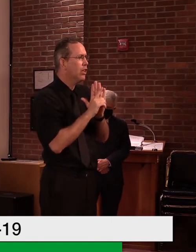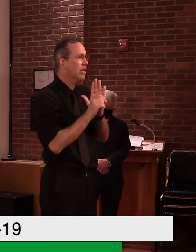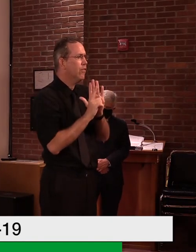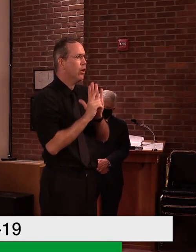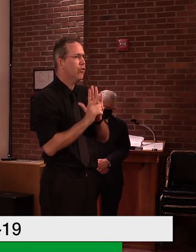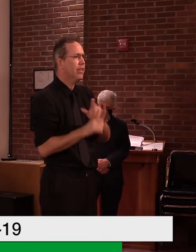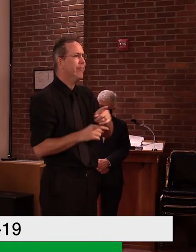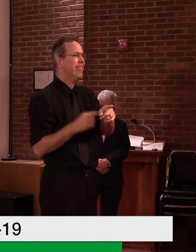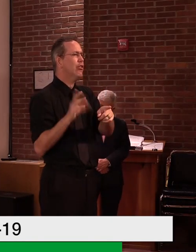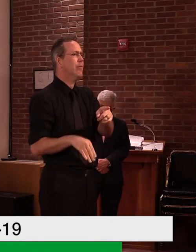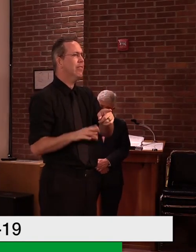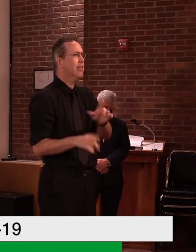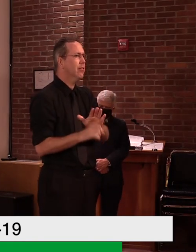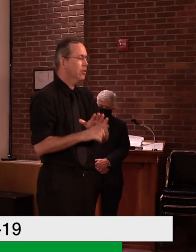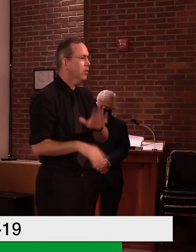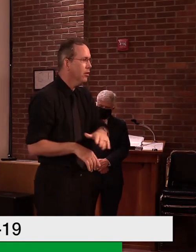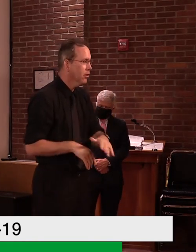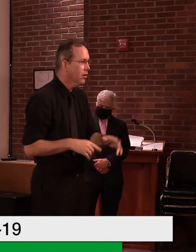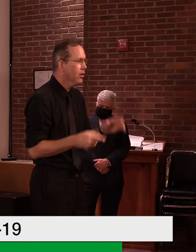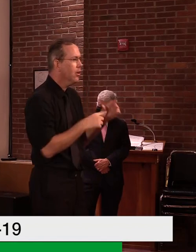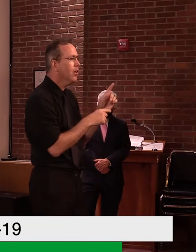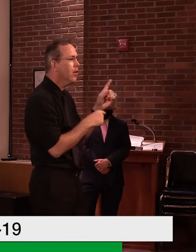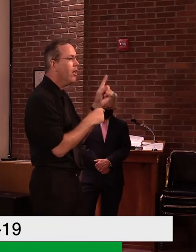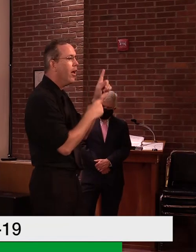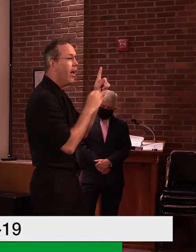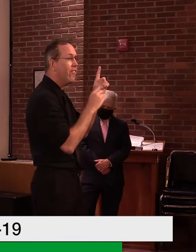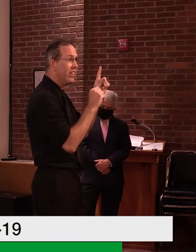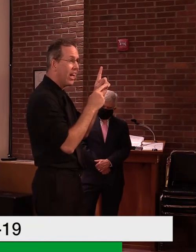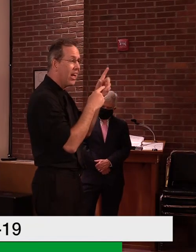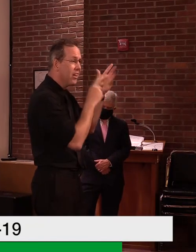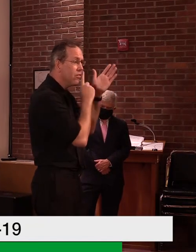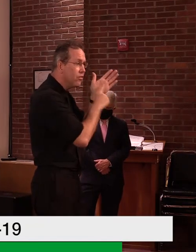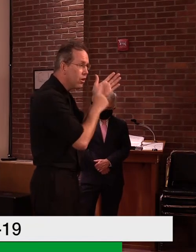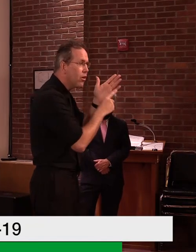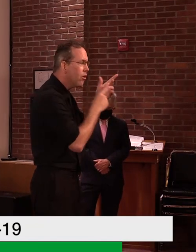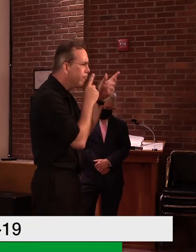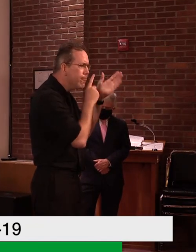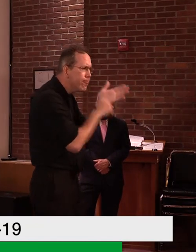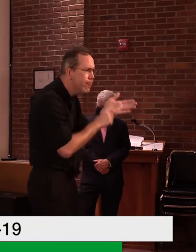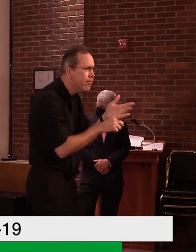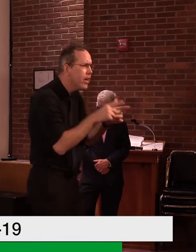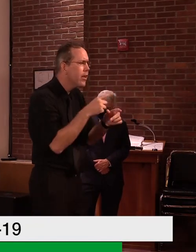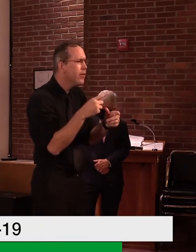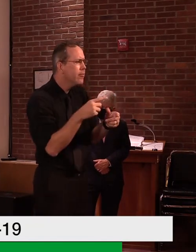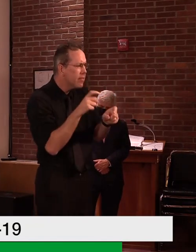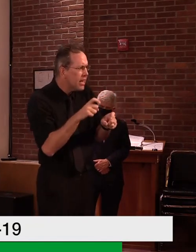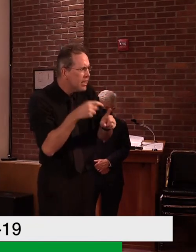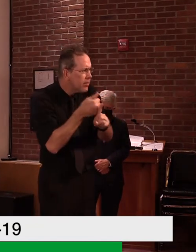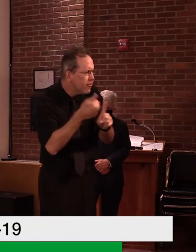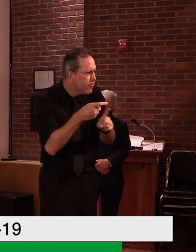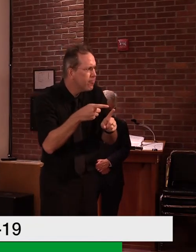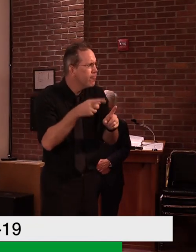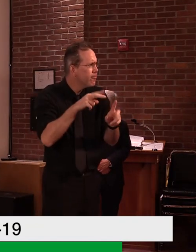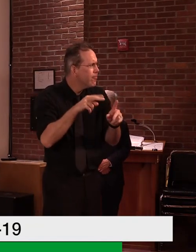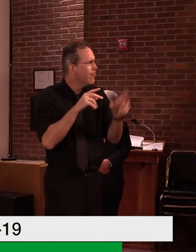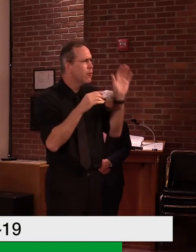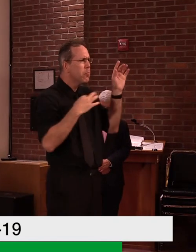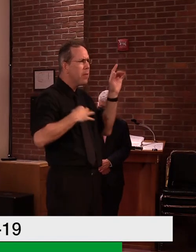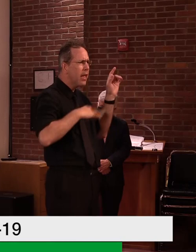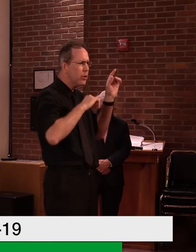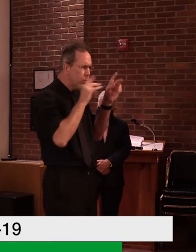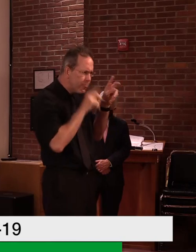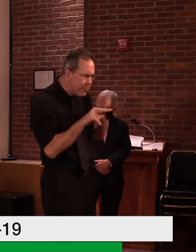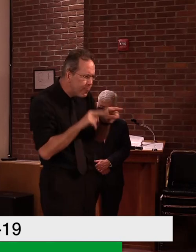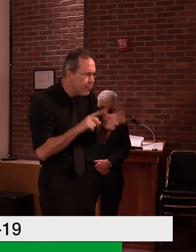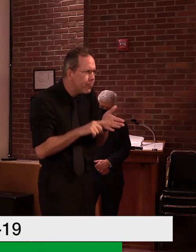they now have opened an investigation. So the reason I don't have information for you is when they open an investigation, it's like